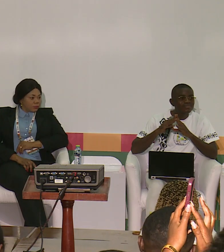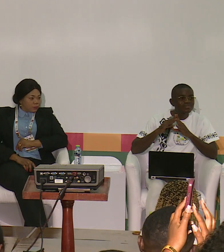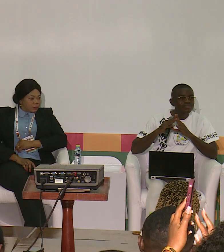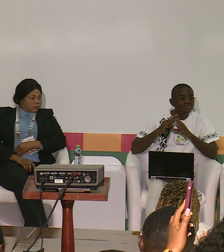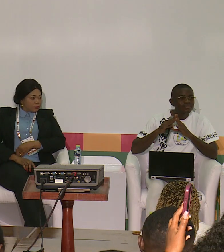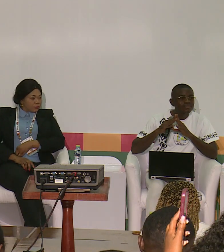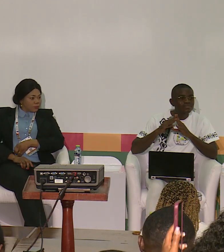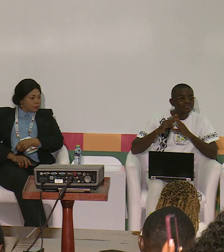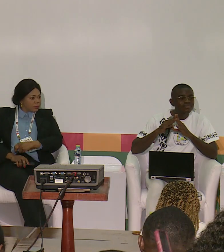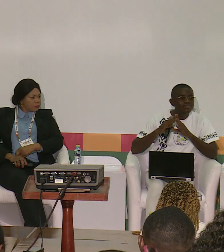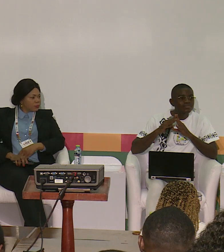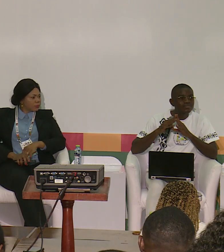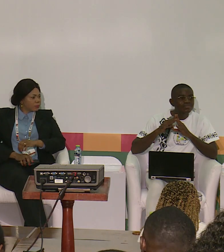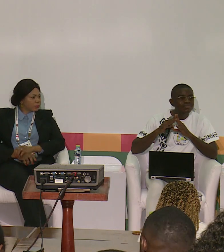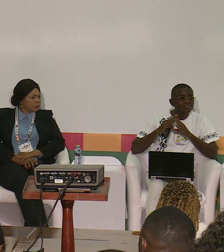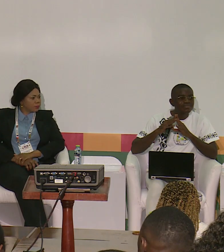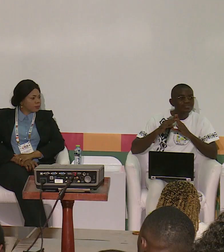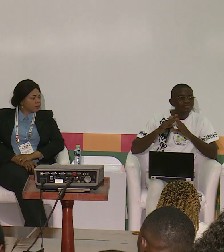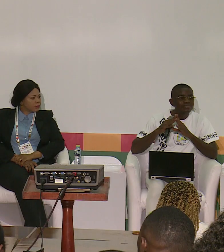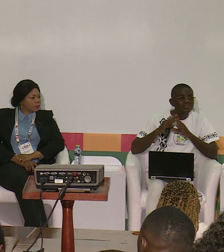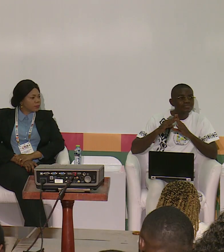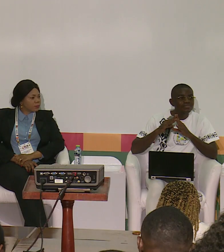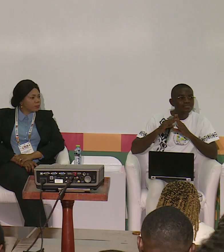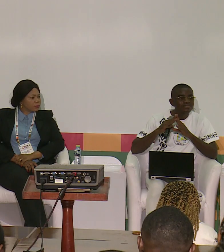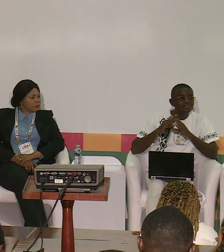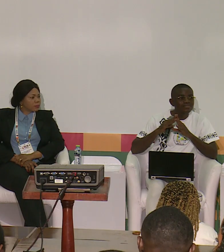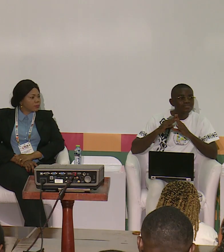Are young people...